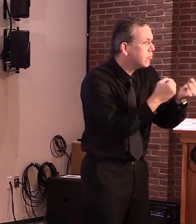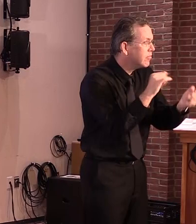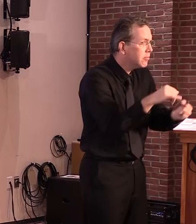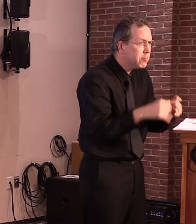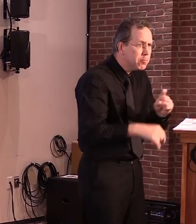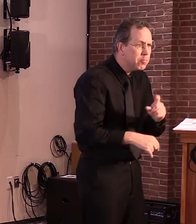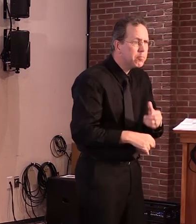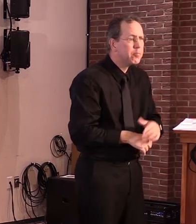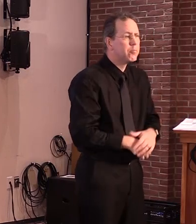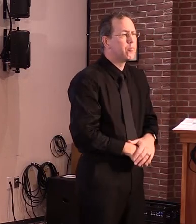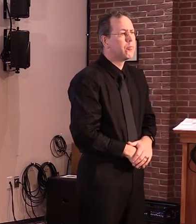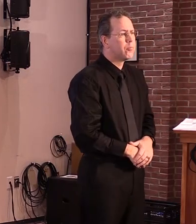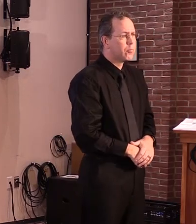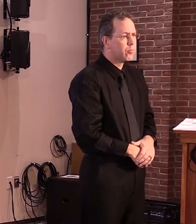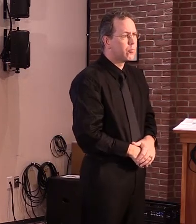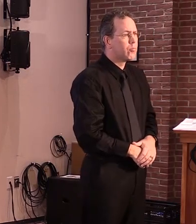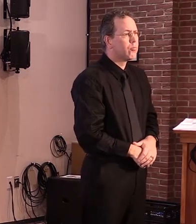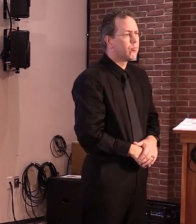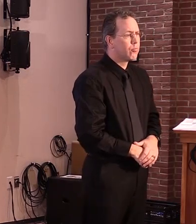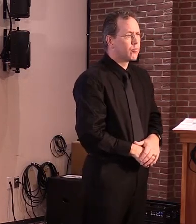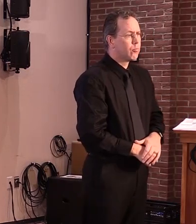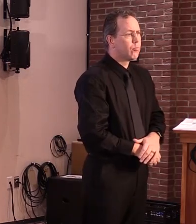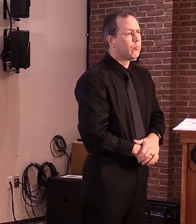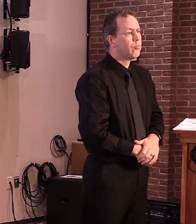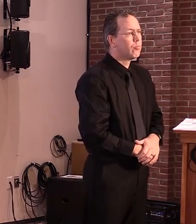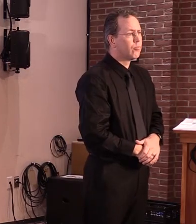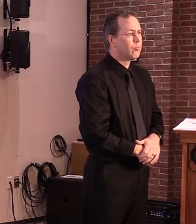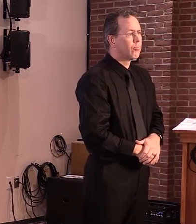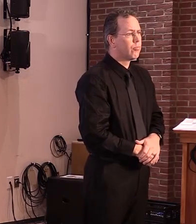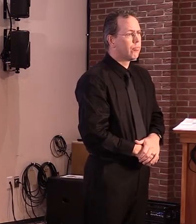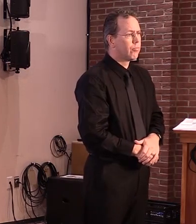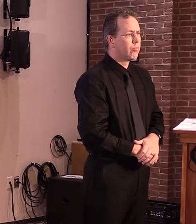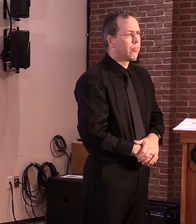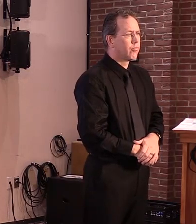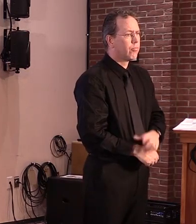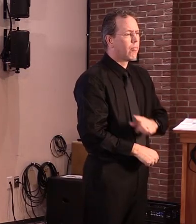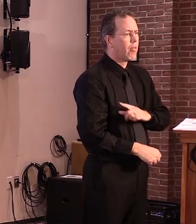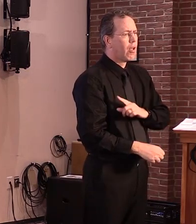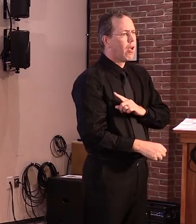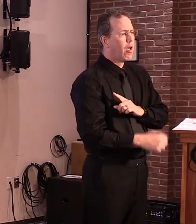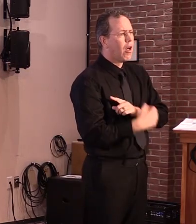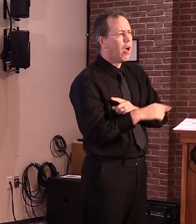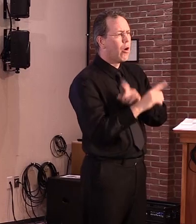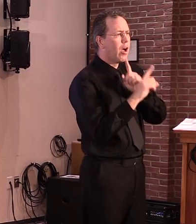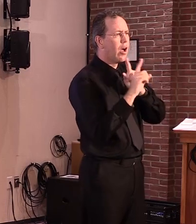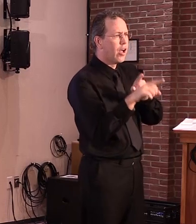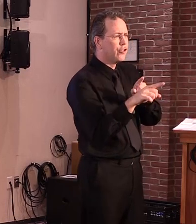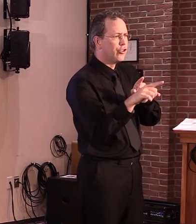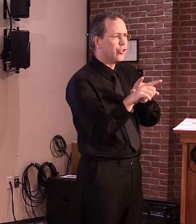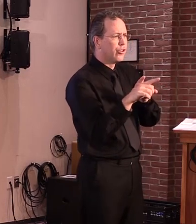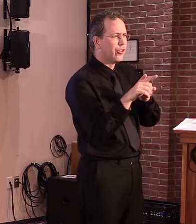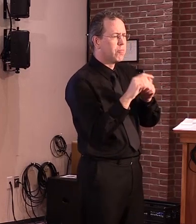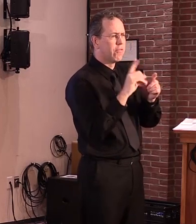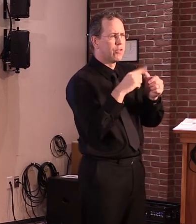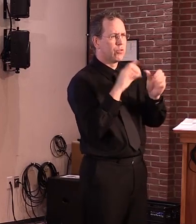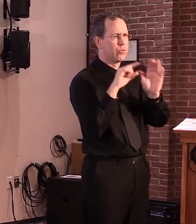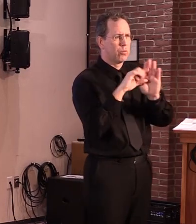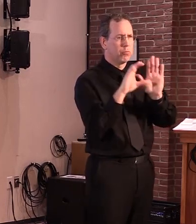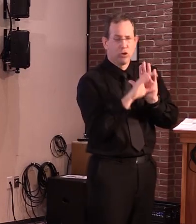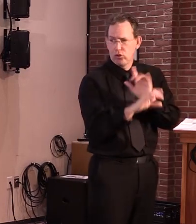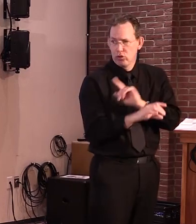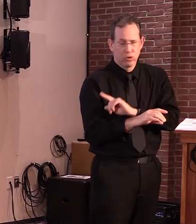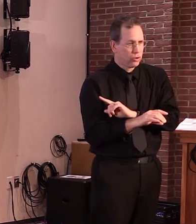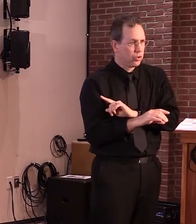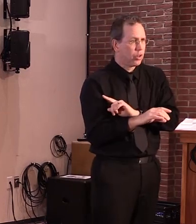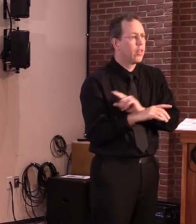away for a minute, I'll answer that right after this next screen. Before I take the next question, I just want to